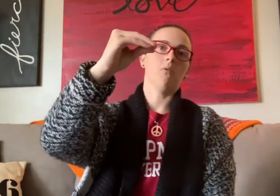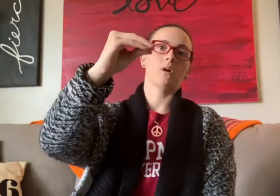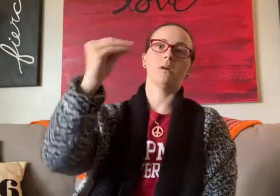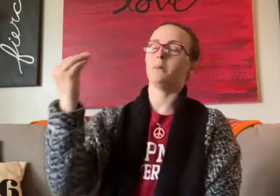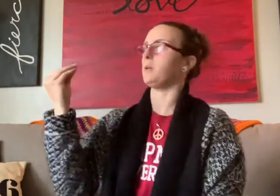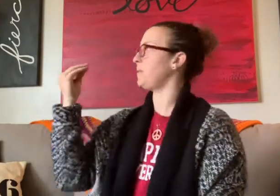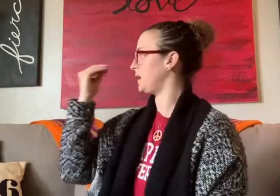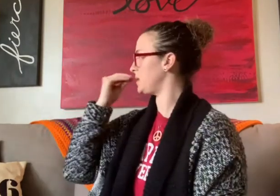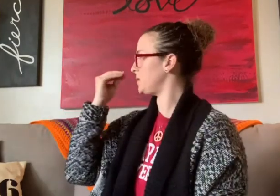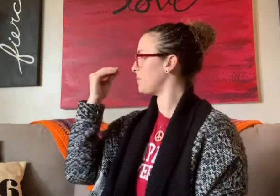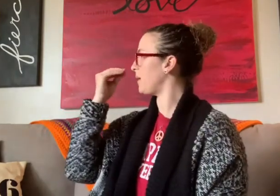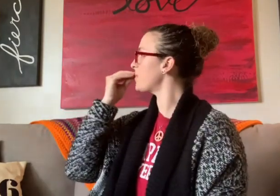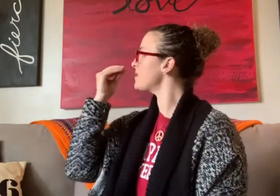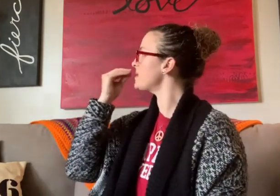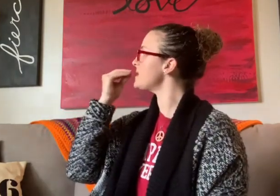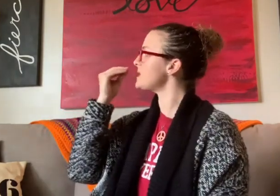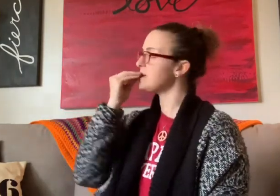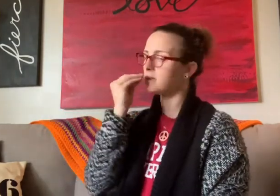more, but you're putting it to your mouth. Eat.